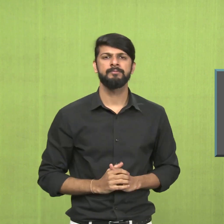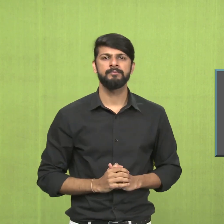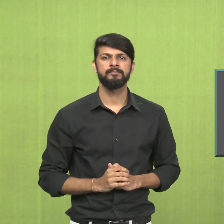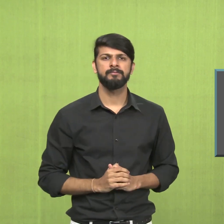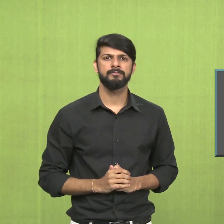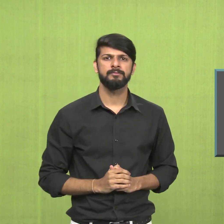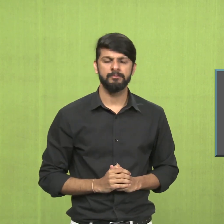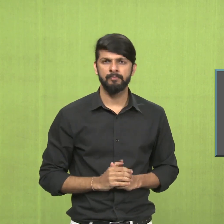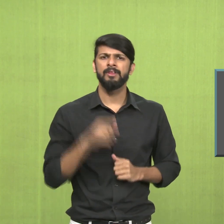ideas.